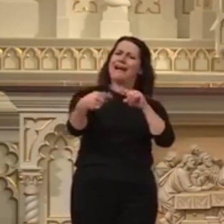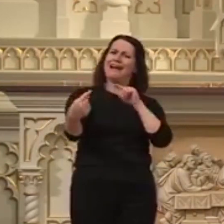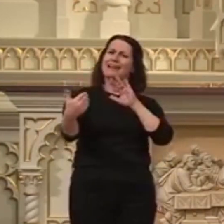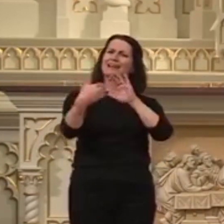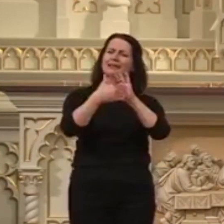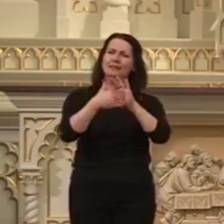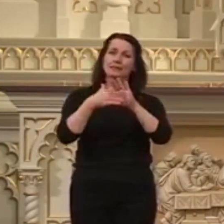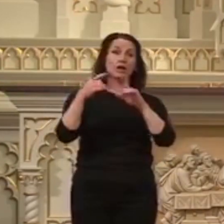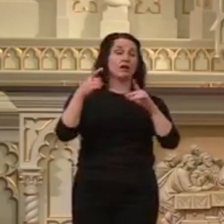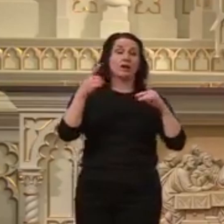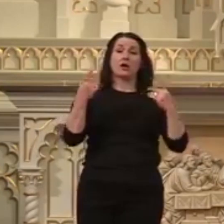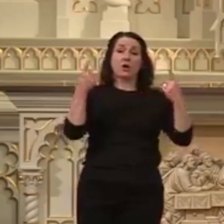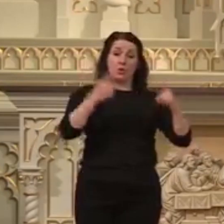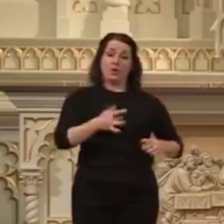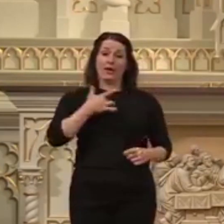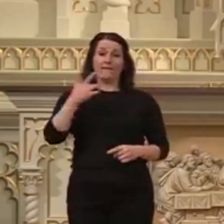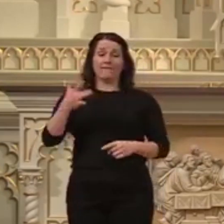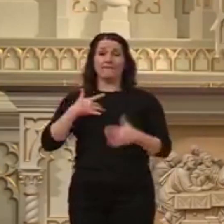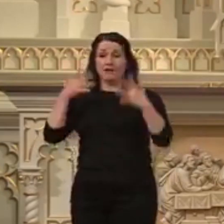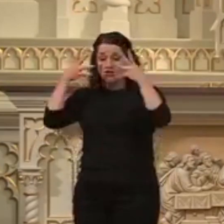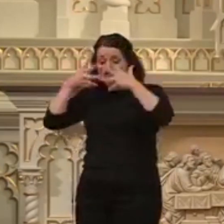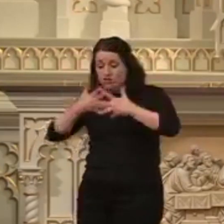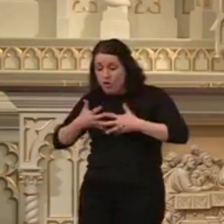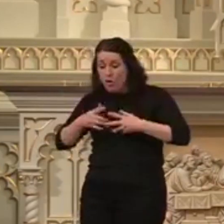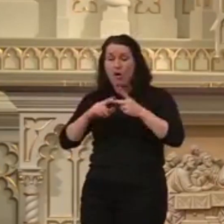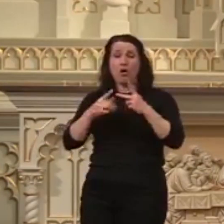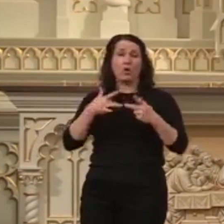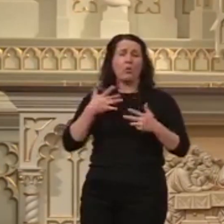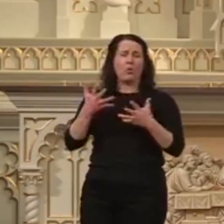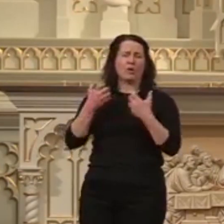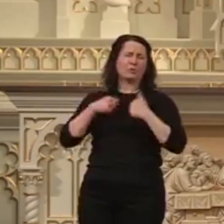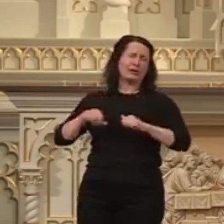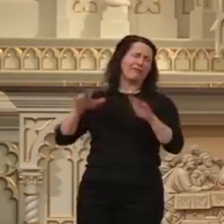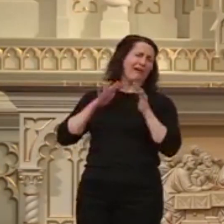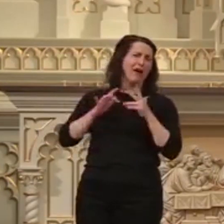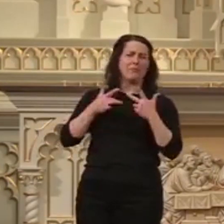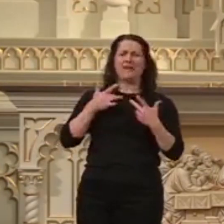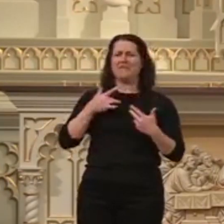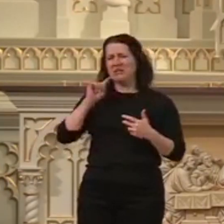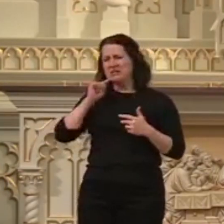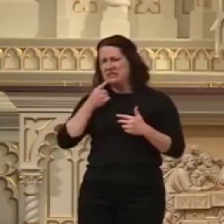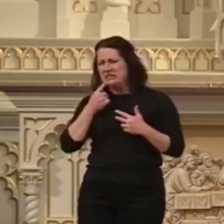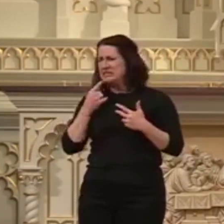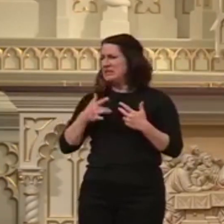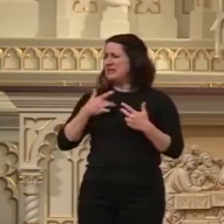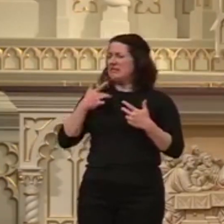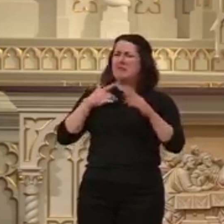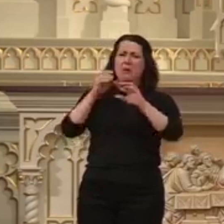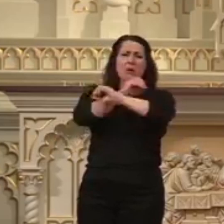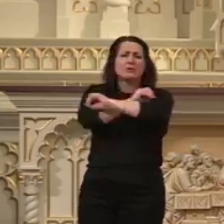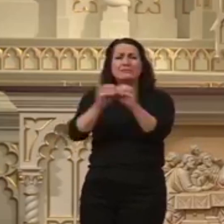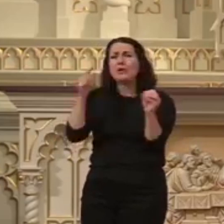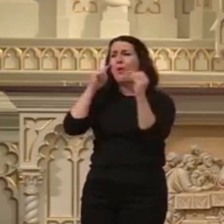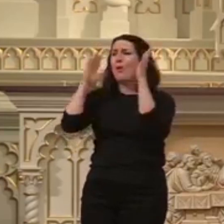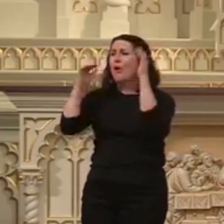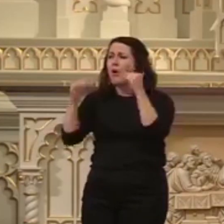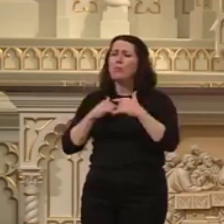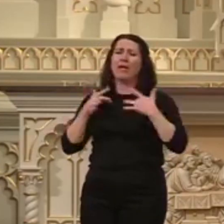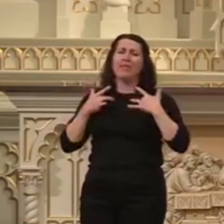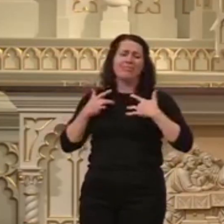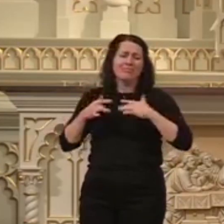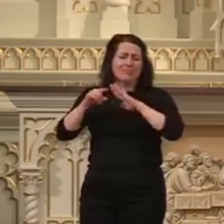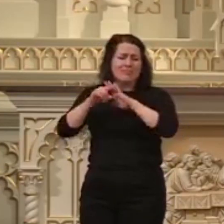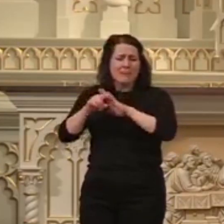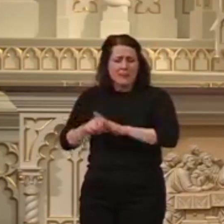the despair, the darkness, the discouragement, the hopelessness that the evil